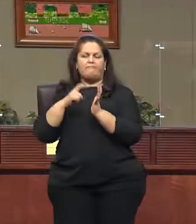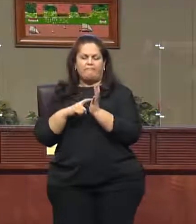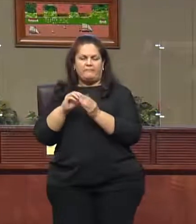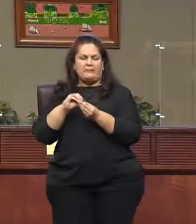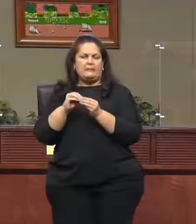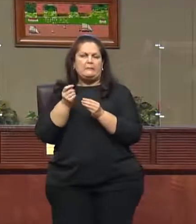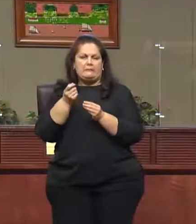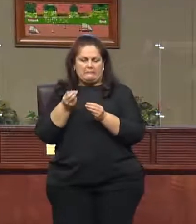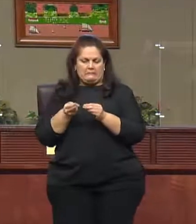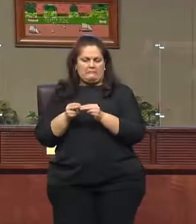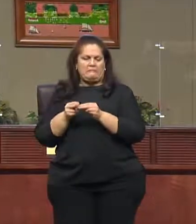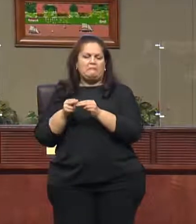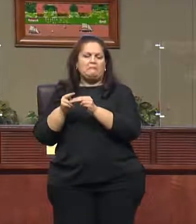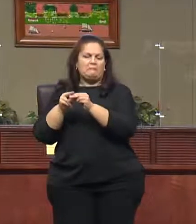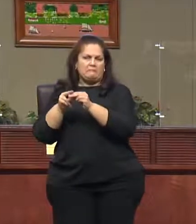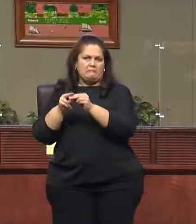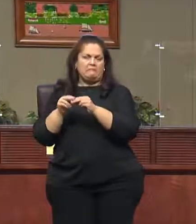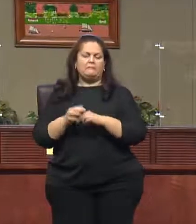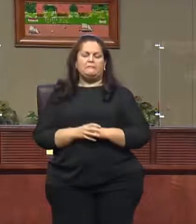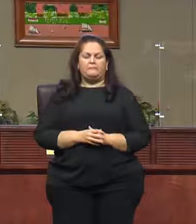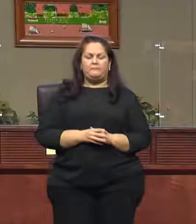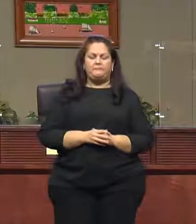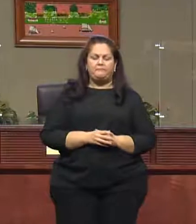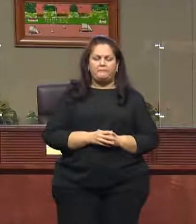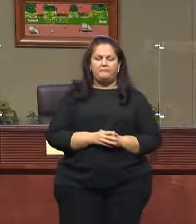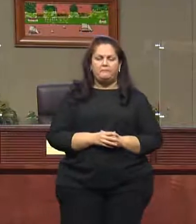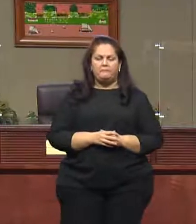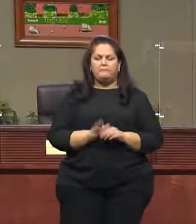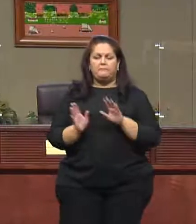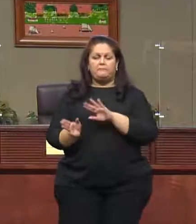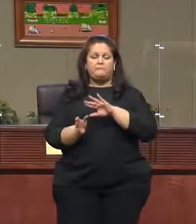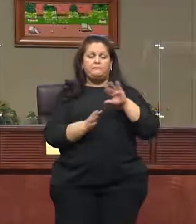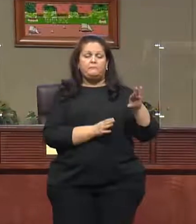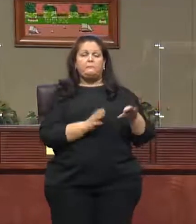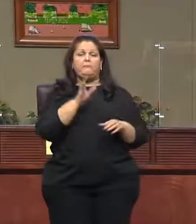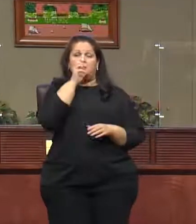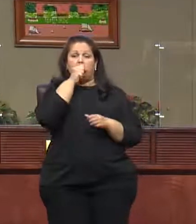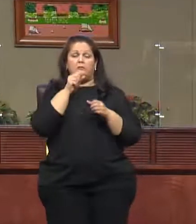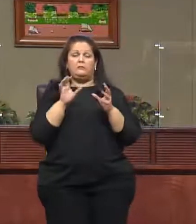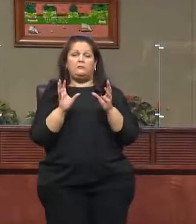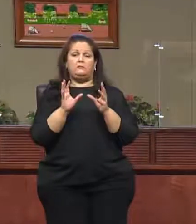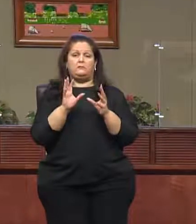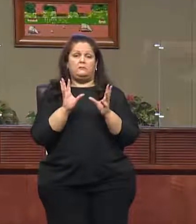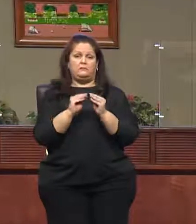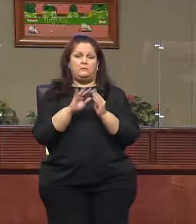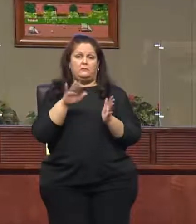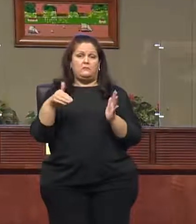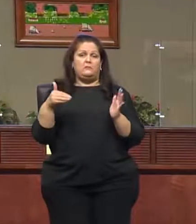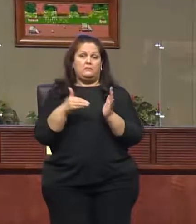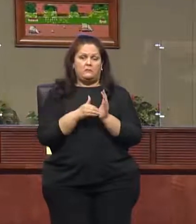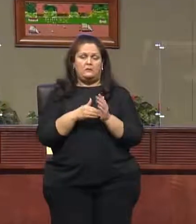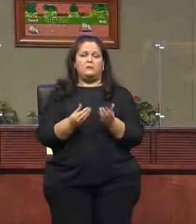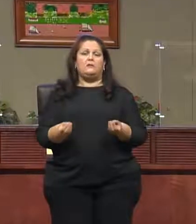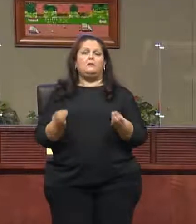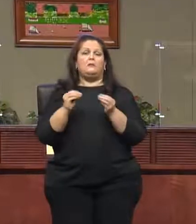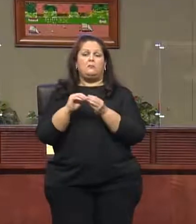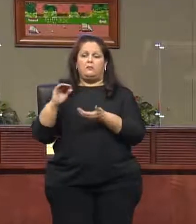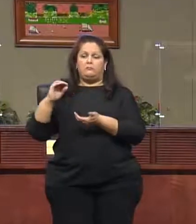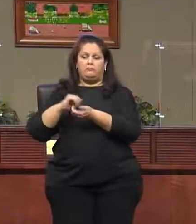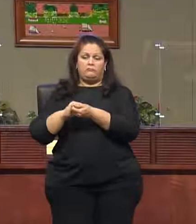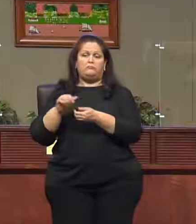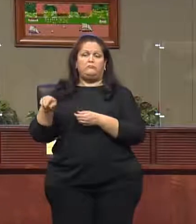numbers. So let me talk about our convention center. More appointments will be available at the Orange County Convention